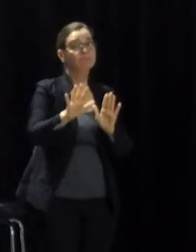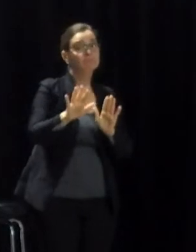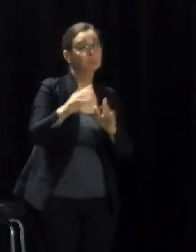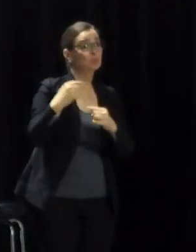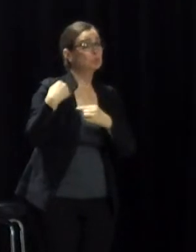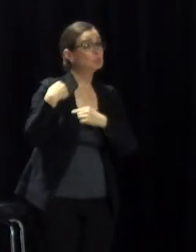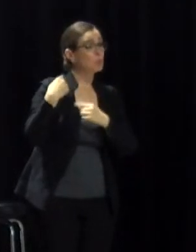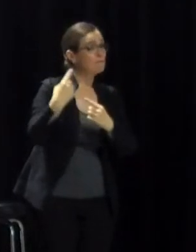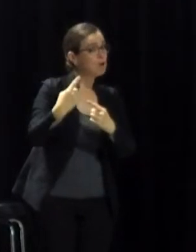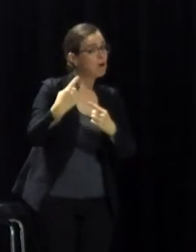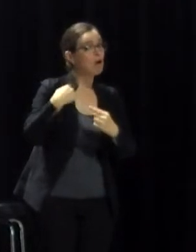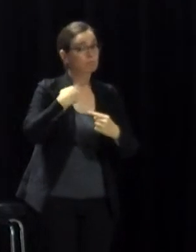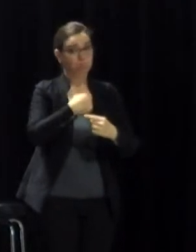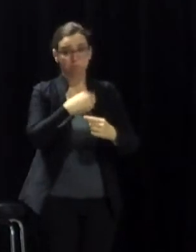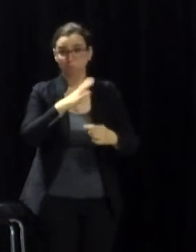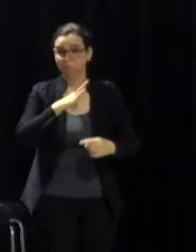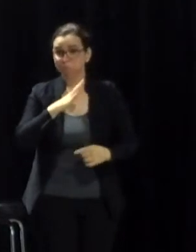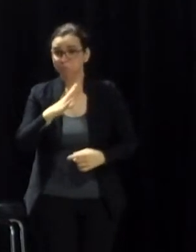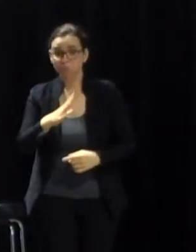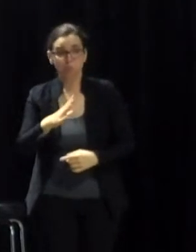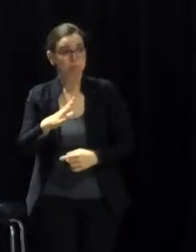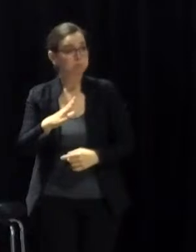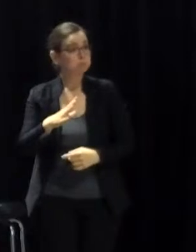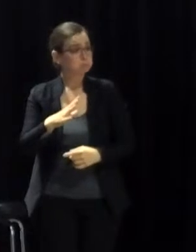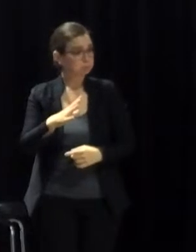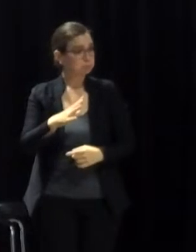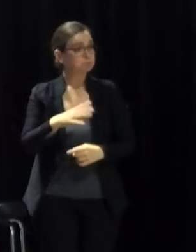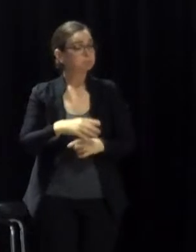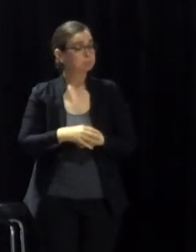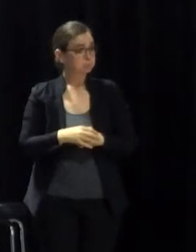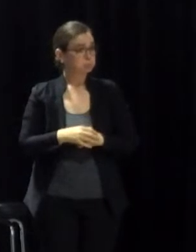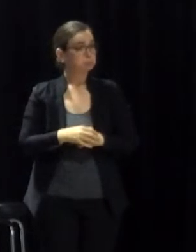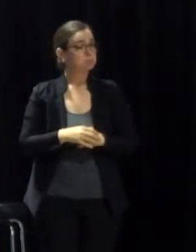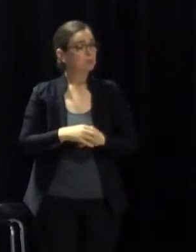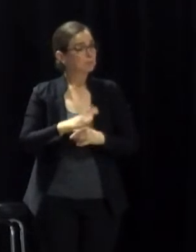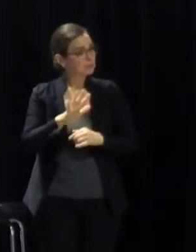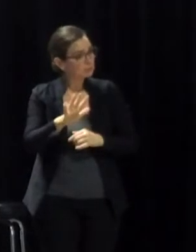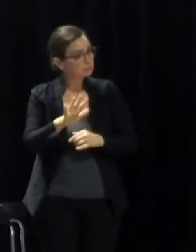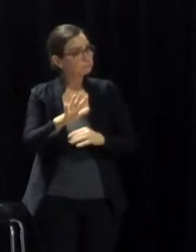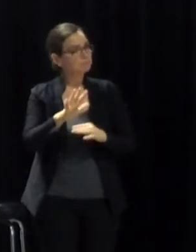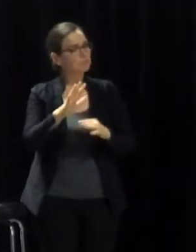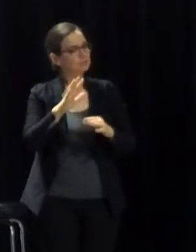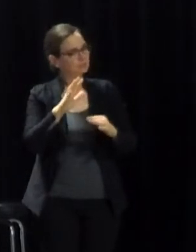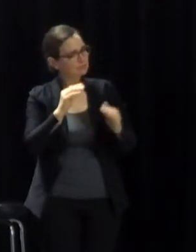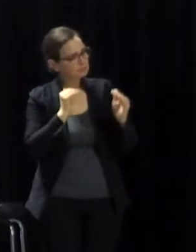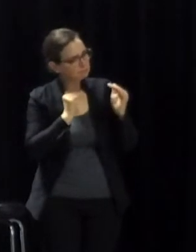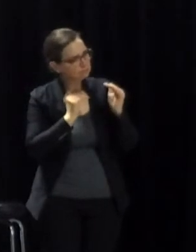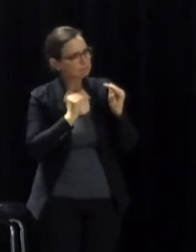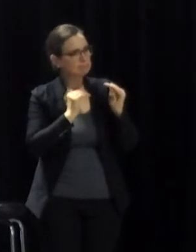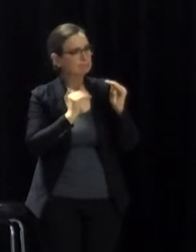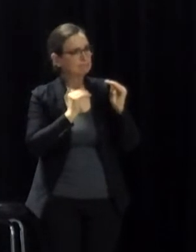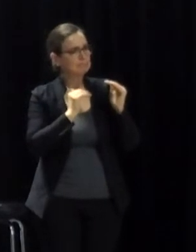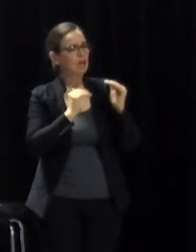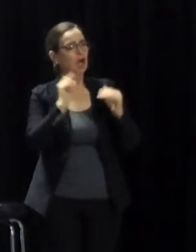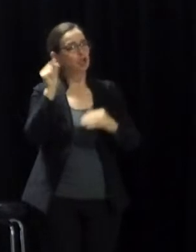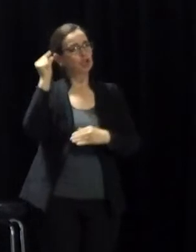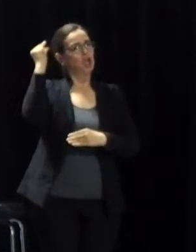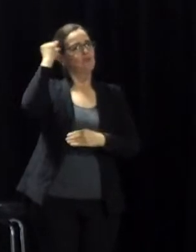way we've heard the governor talk about is cluster approach. So what we've been doing is